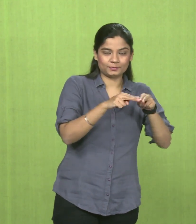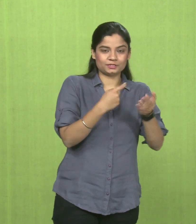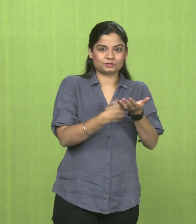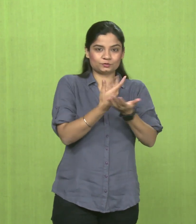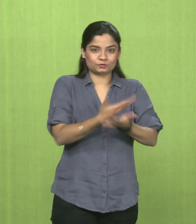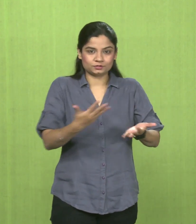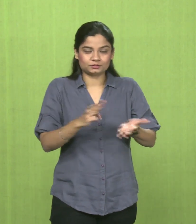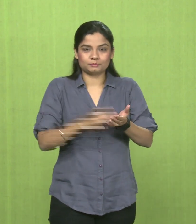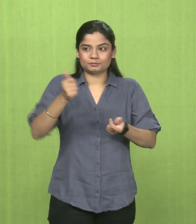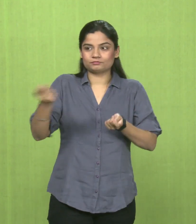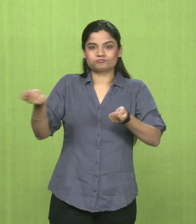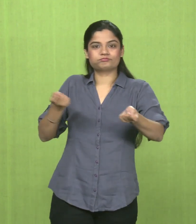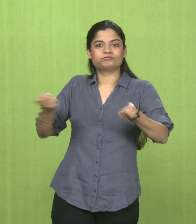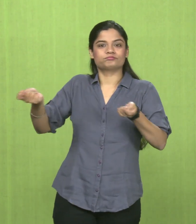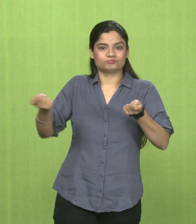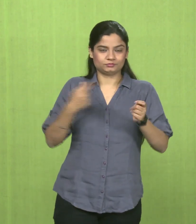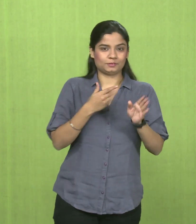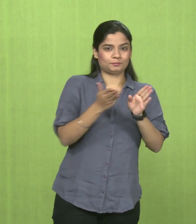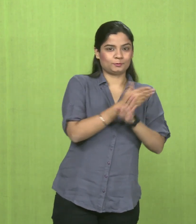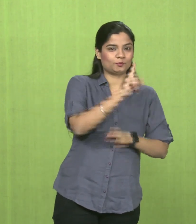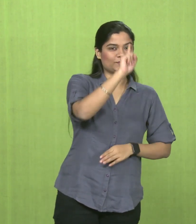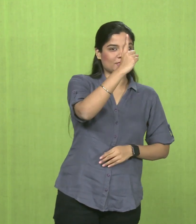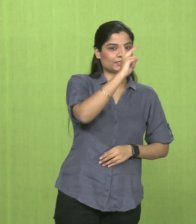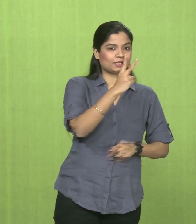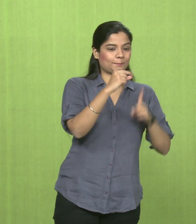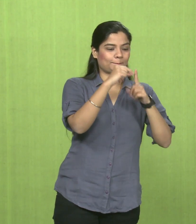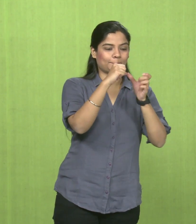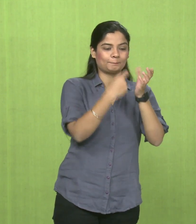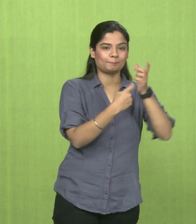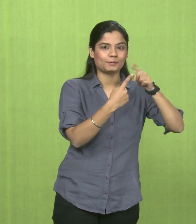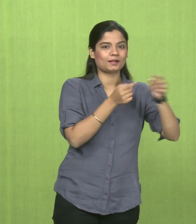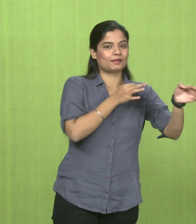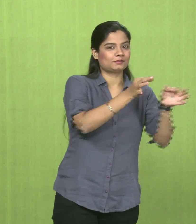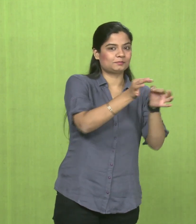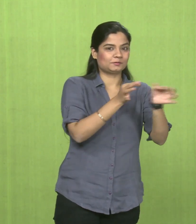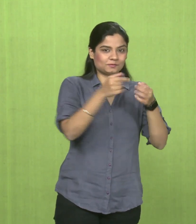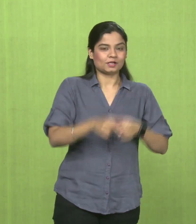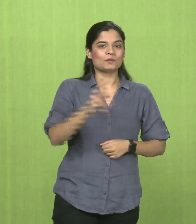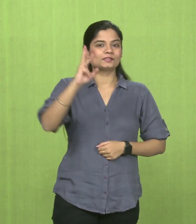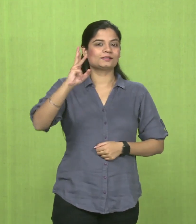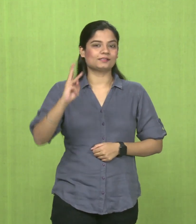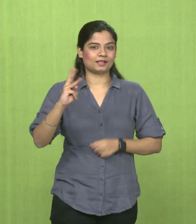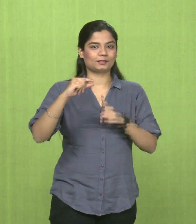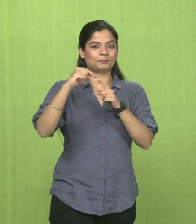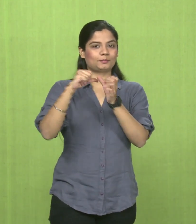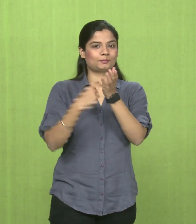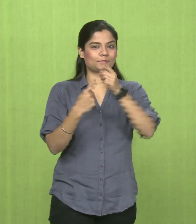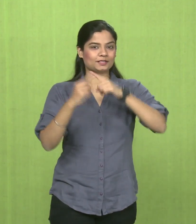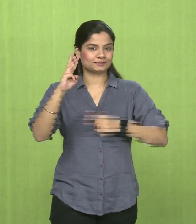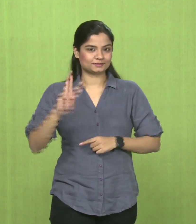family resource management. We have already learnt part 1 and 2.